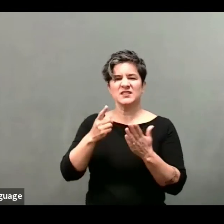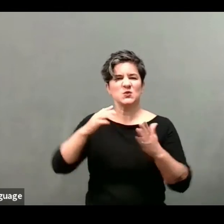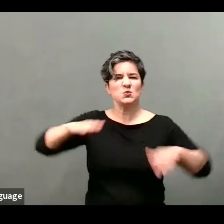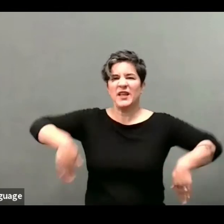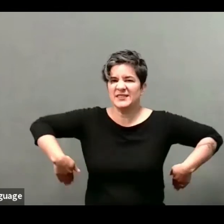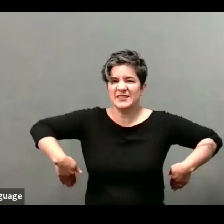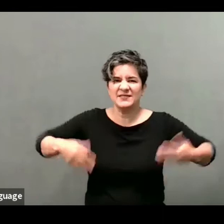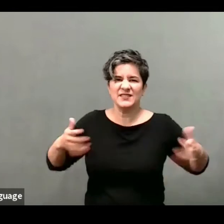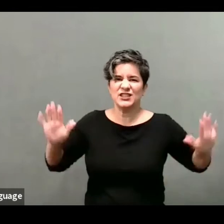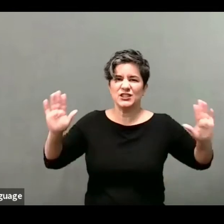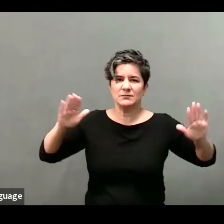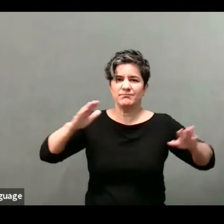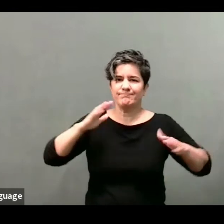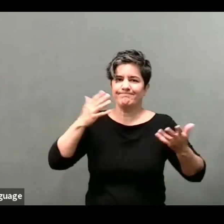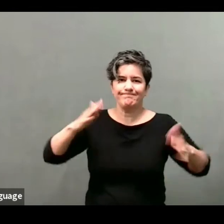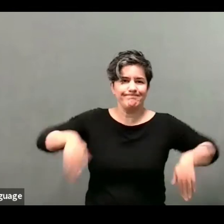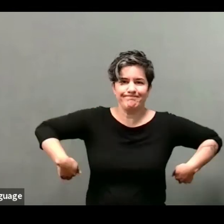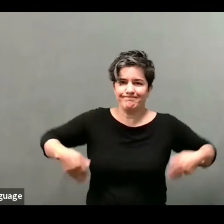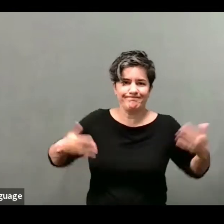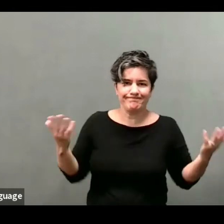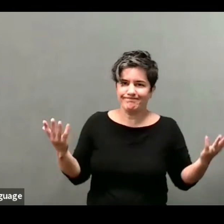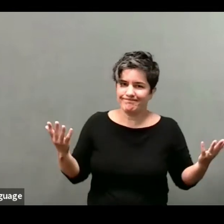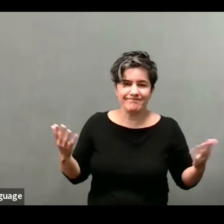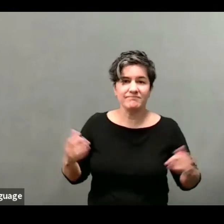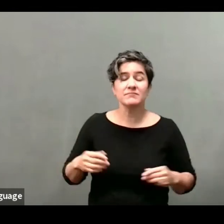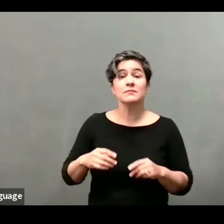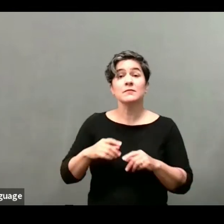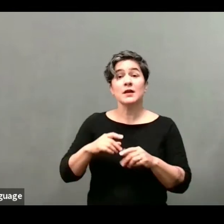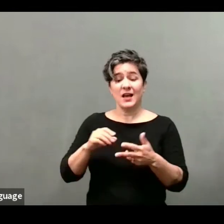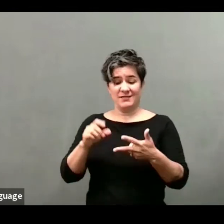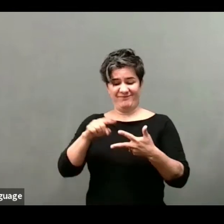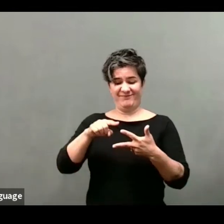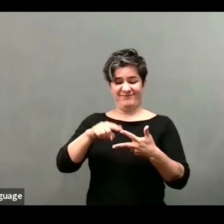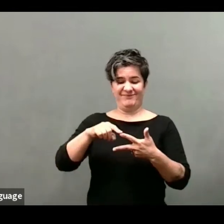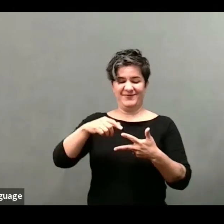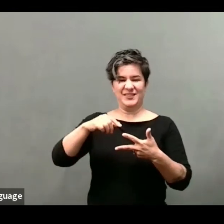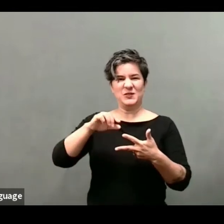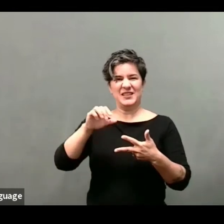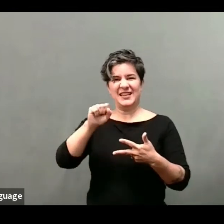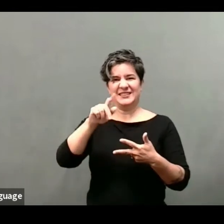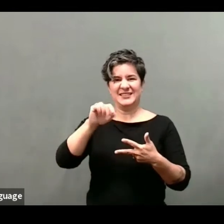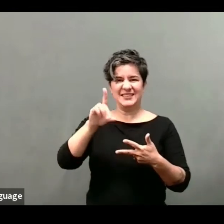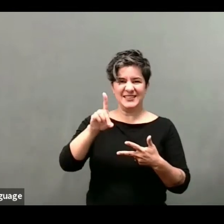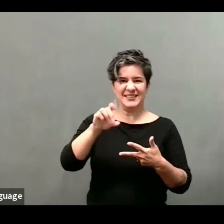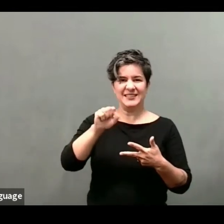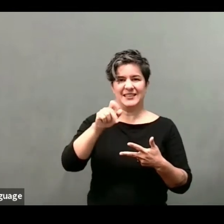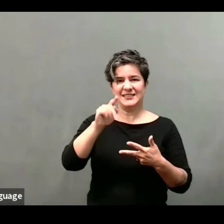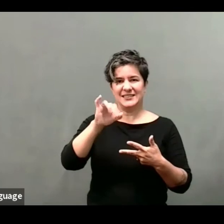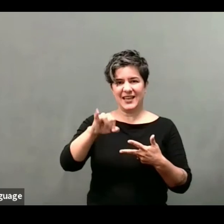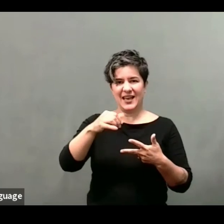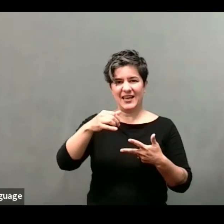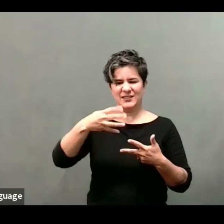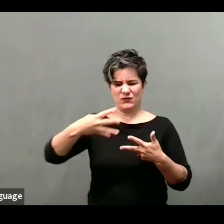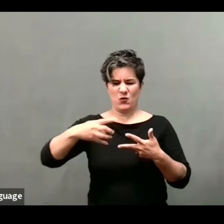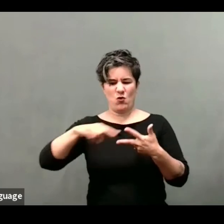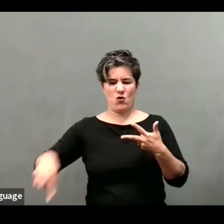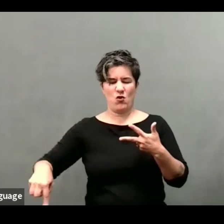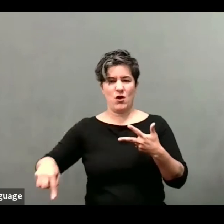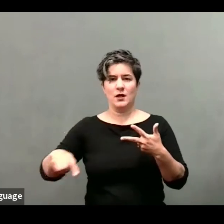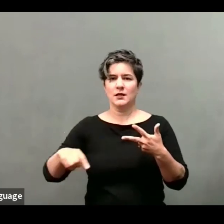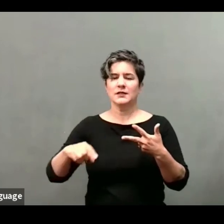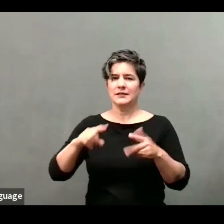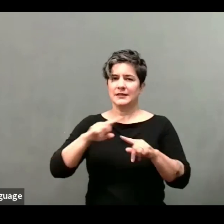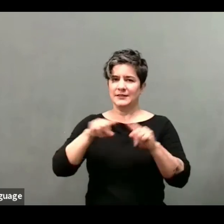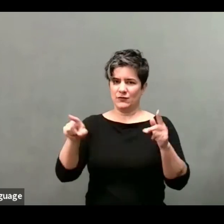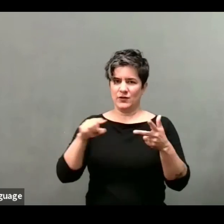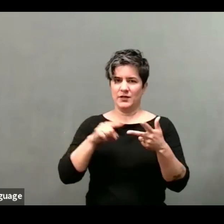after an assault. But unlike with gonorrhea, chlamydia, trichomoniasis, and bacterial vaginosis, the